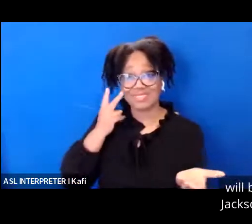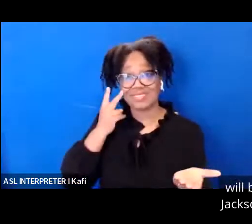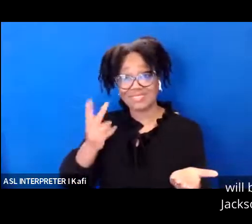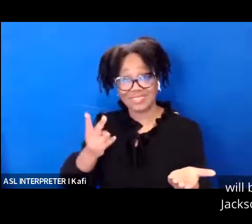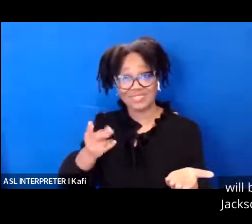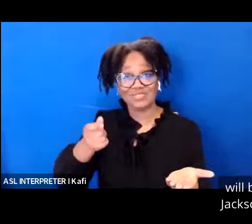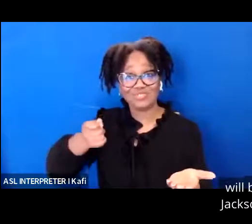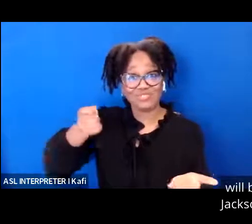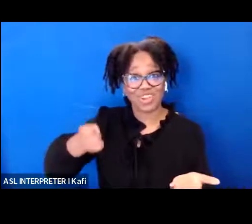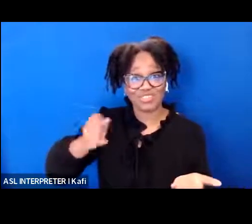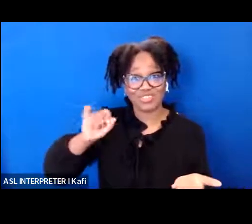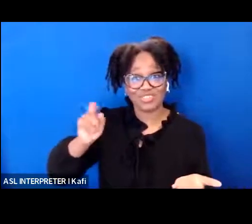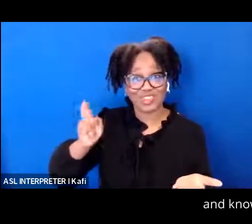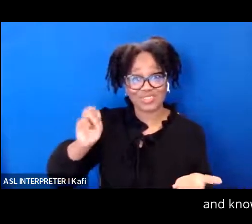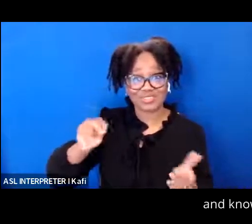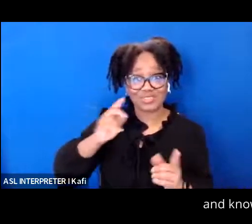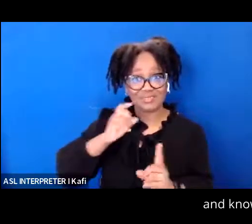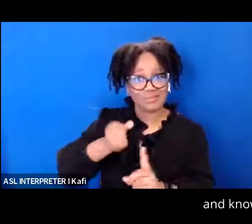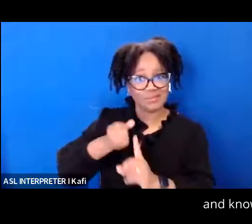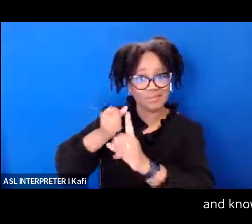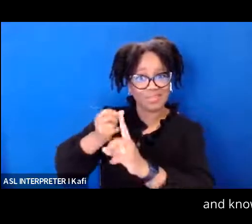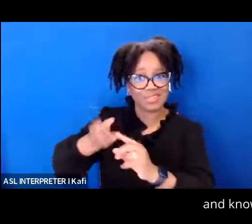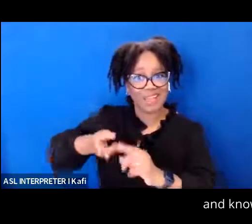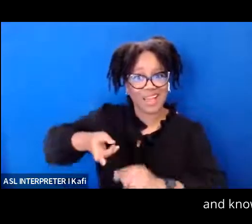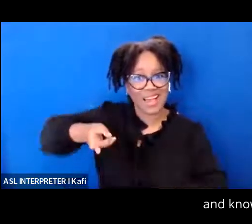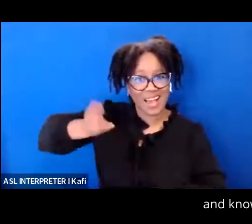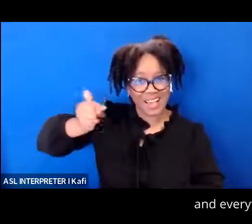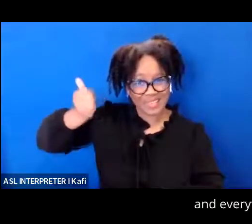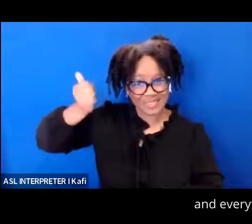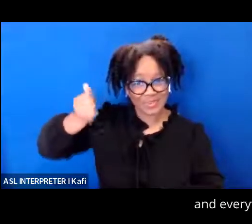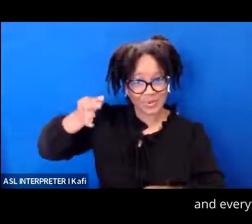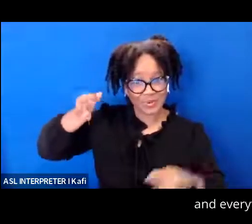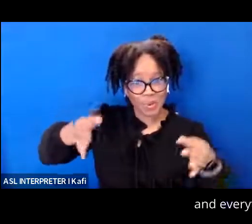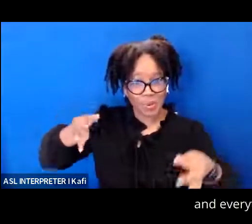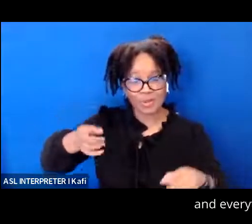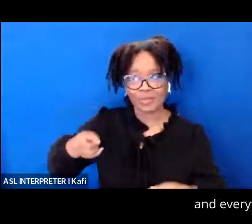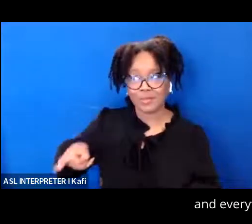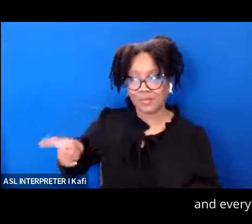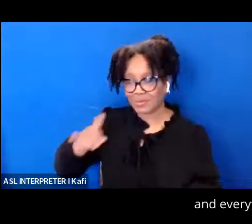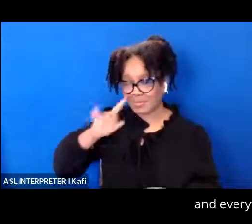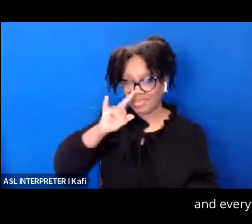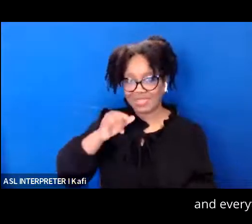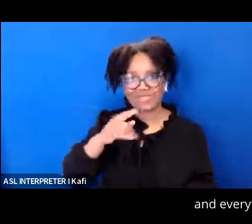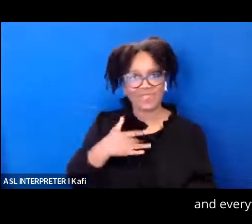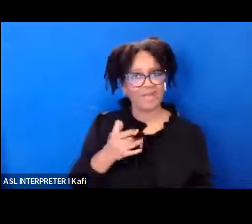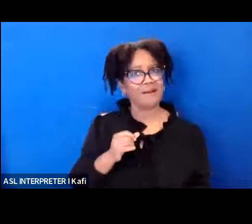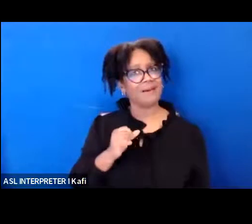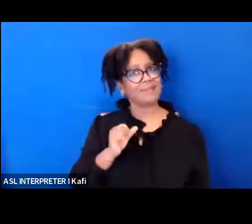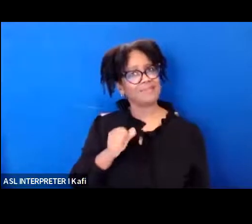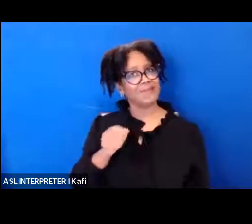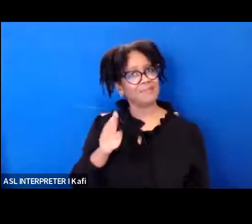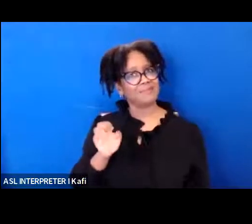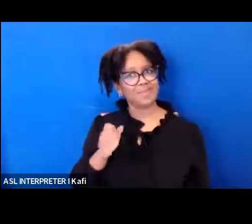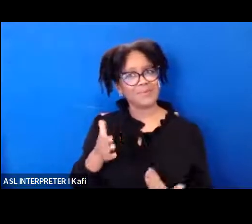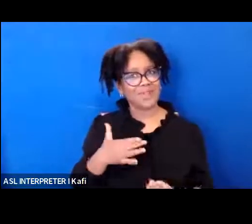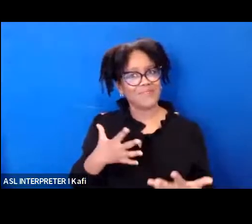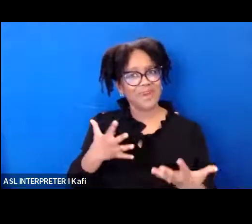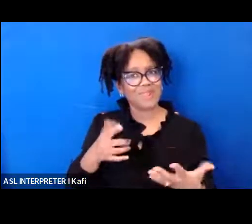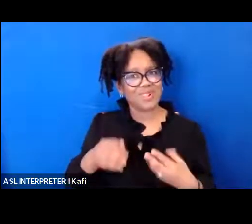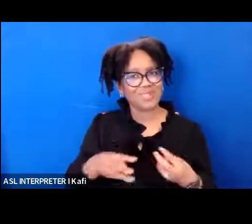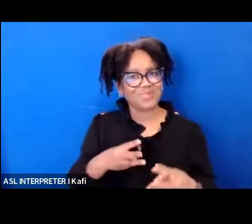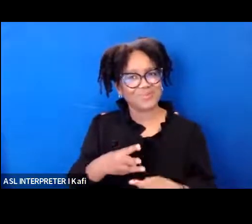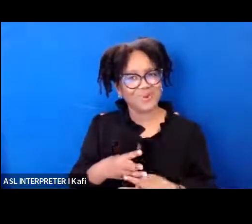jackson into the highest court and know that they can truly be any in everything they want in this world thank you